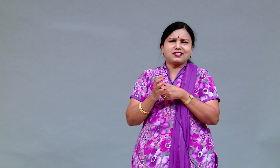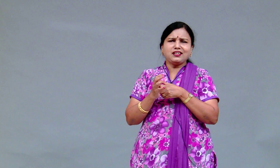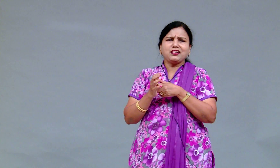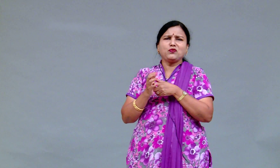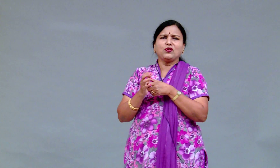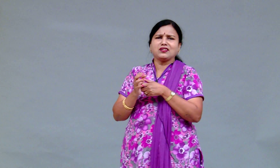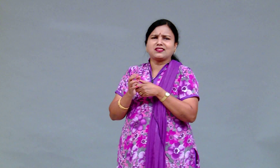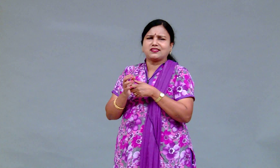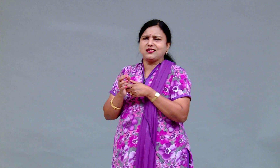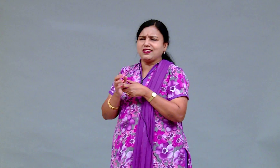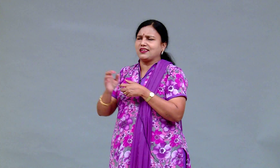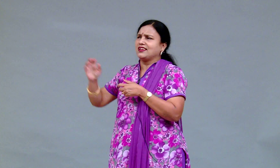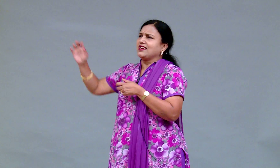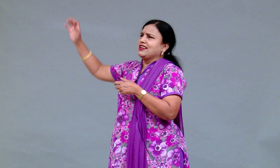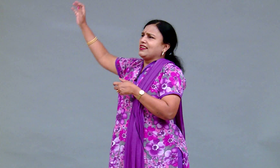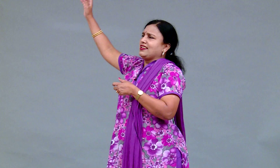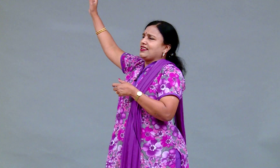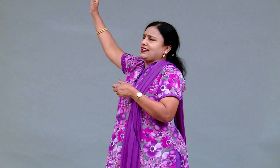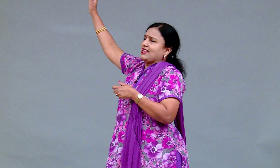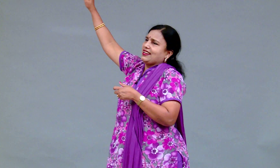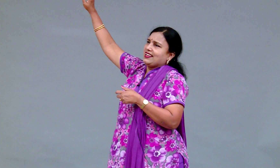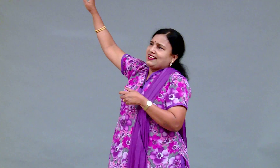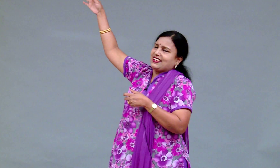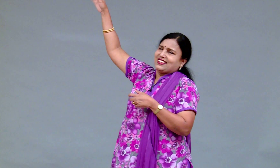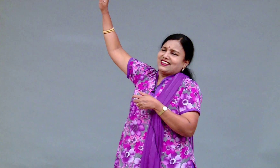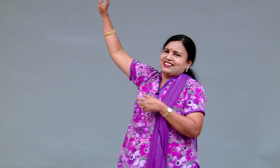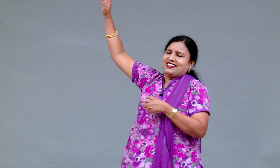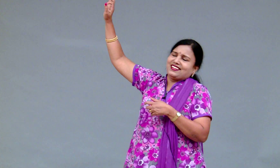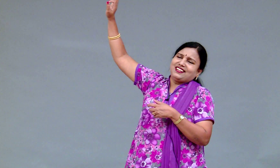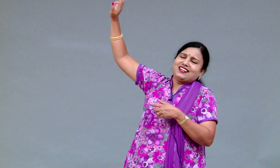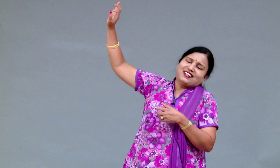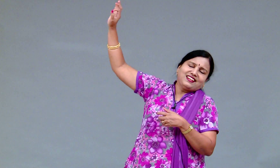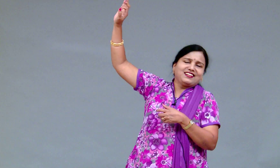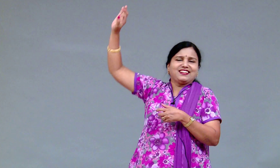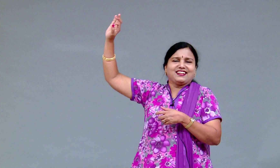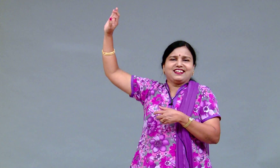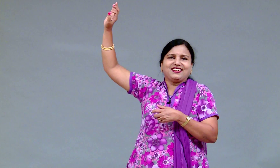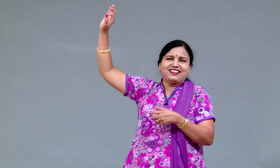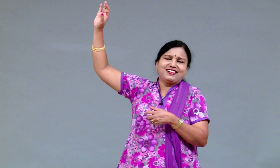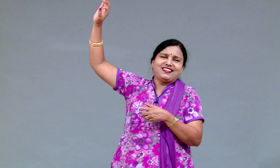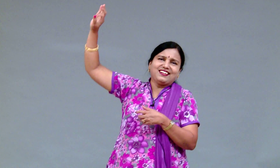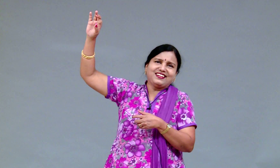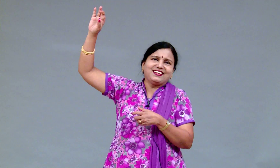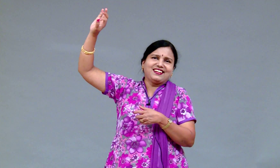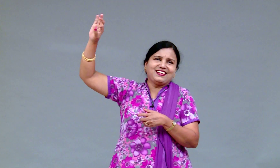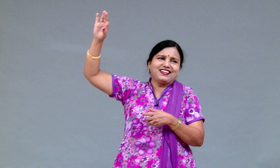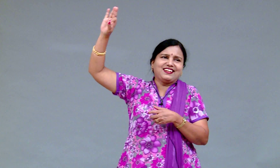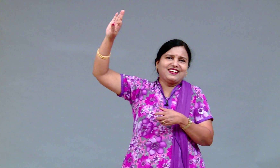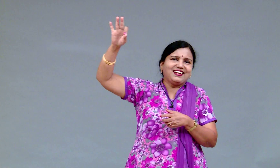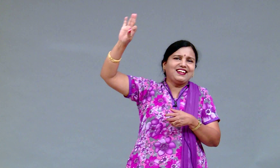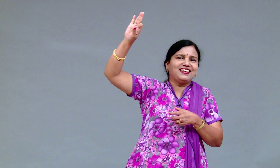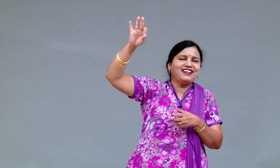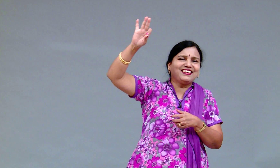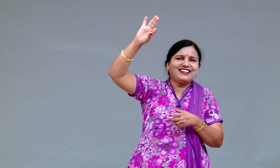tiny voice singing, la la la la la la la la la la la la la la la la la la la la